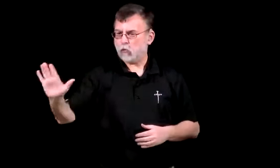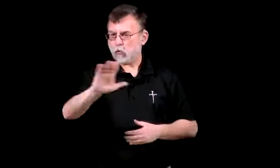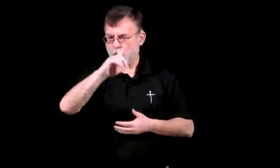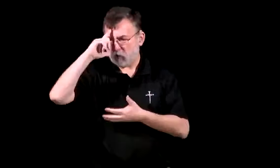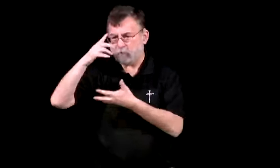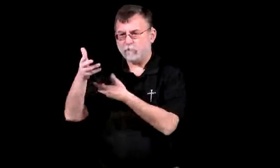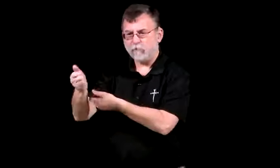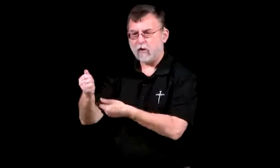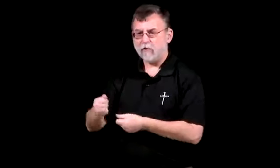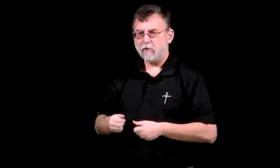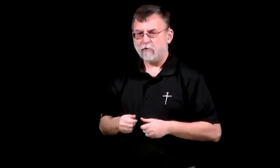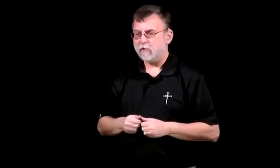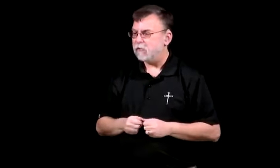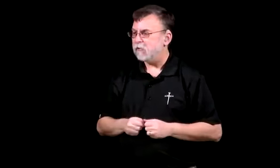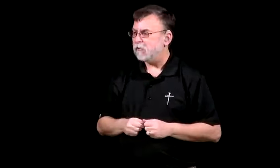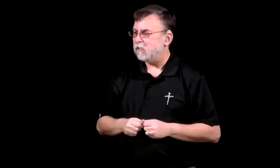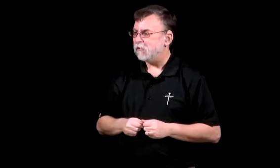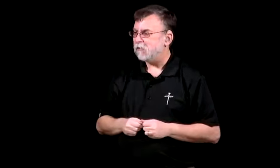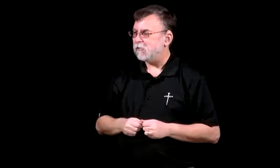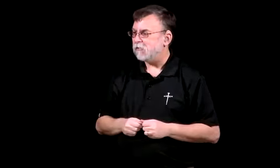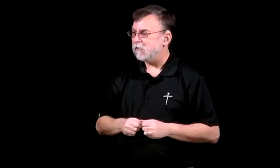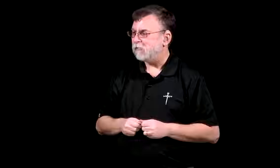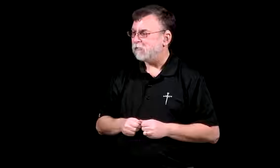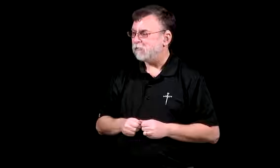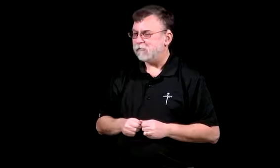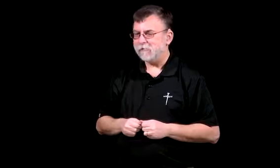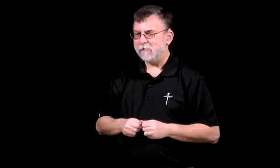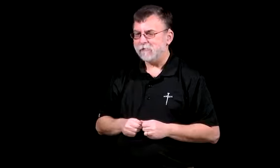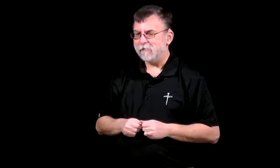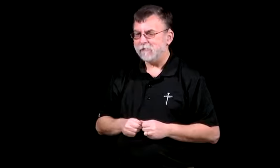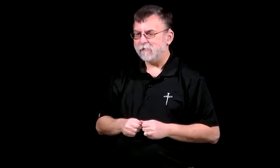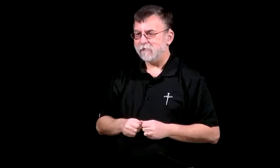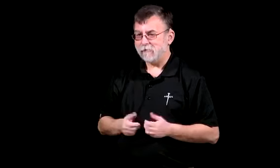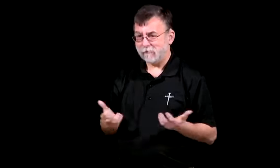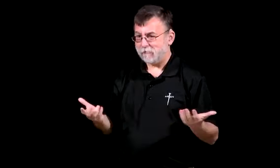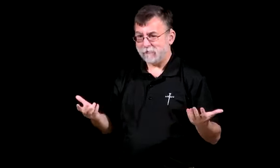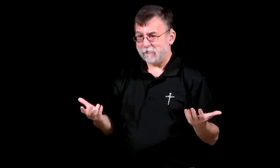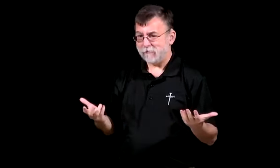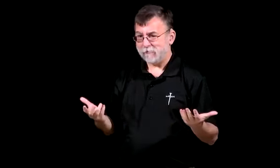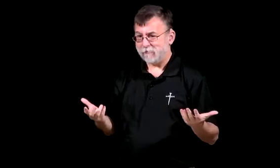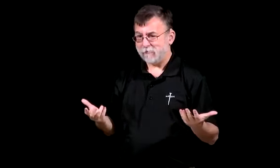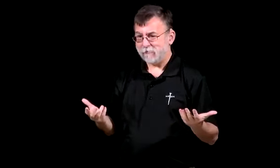God. He wants to disrupt your faith or dismantle it.